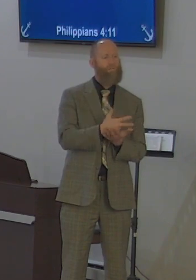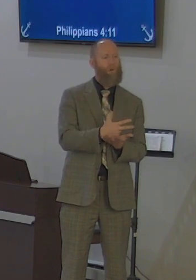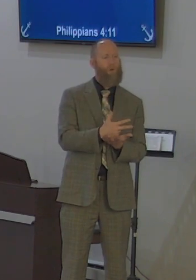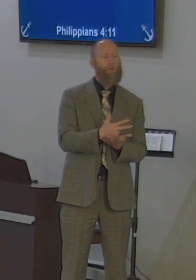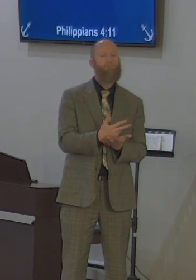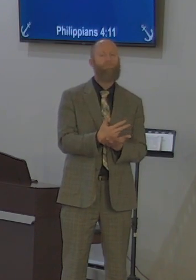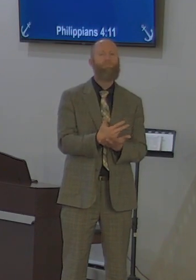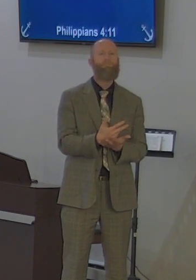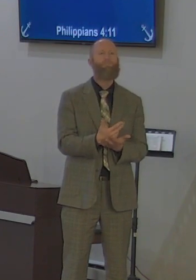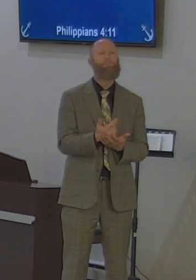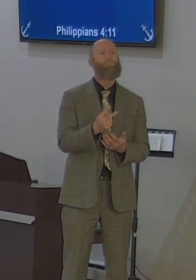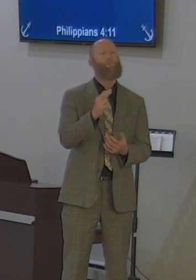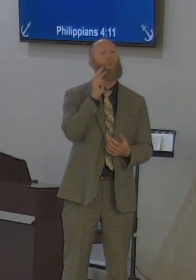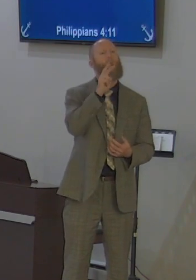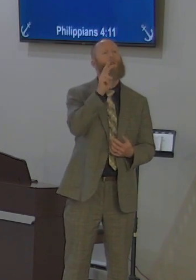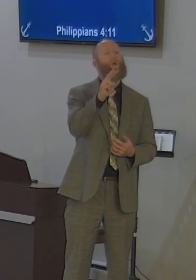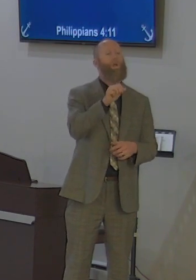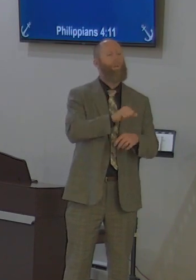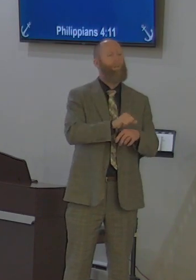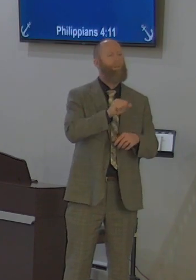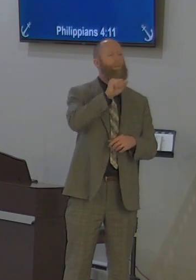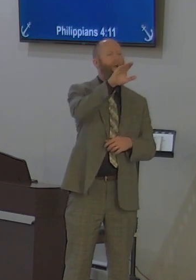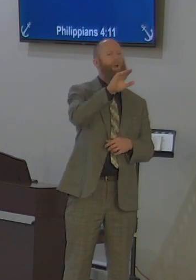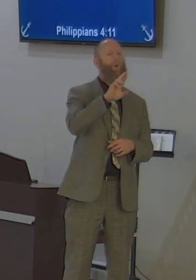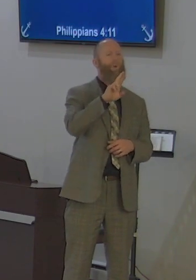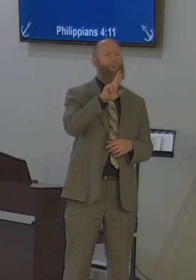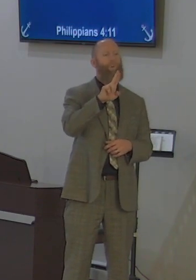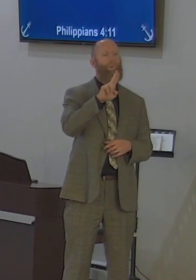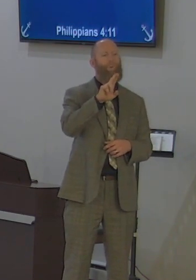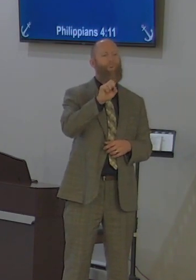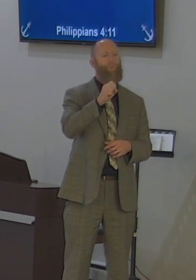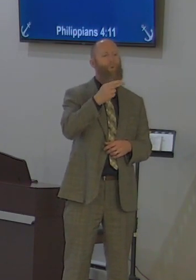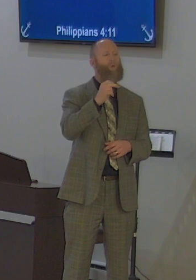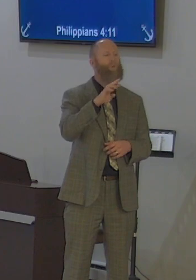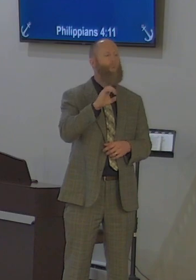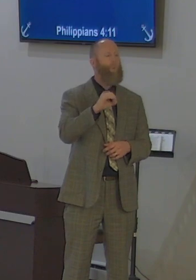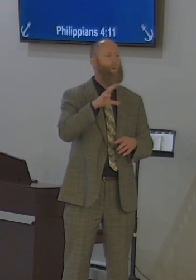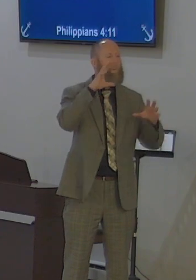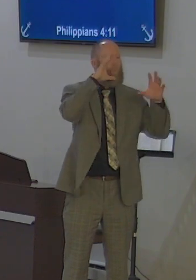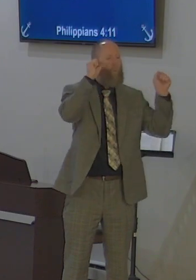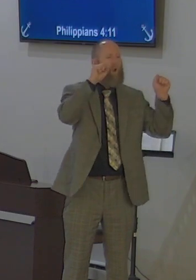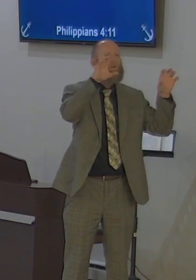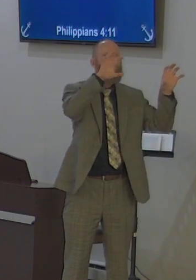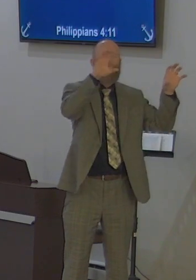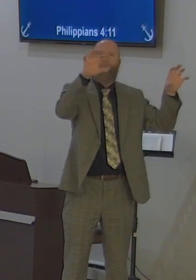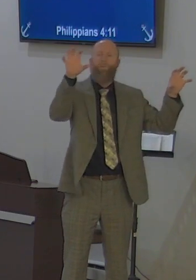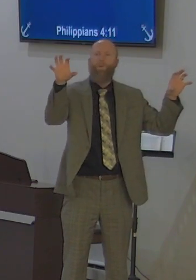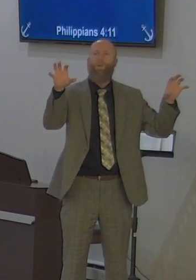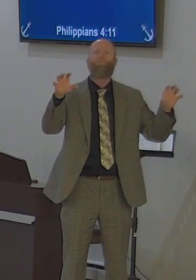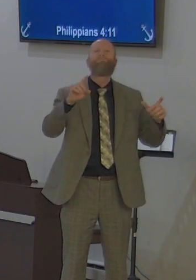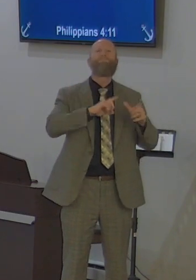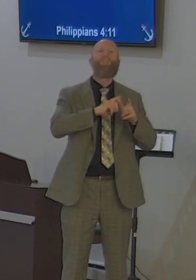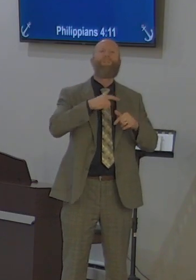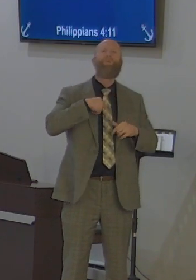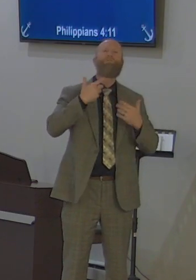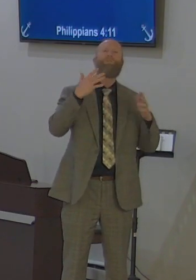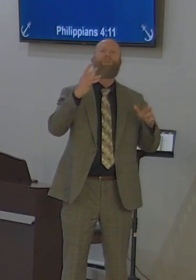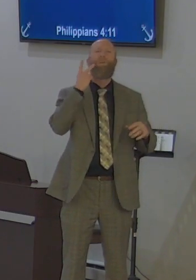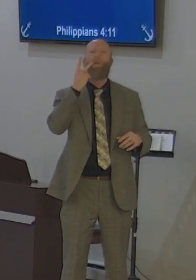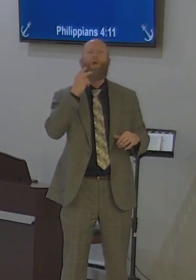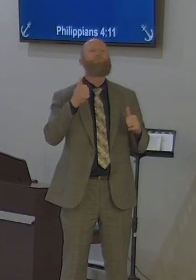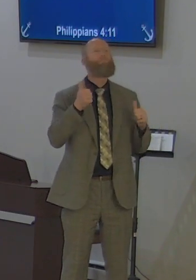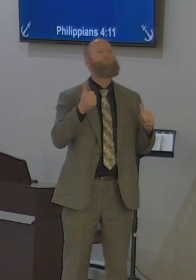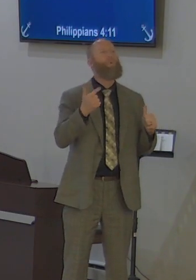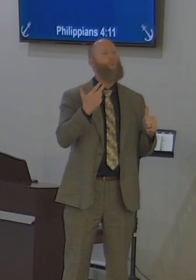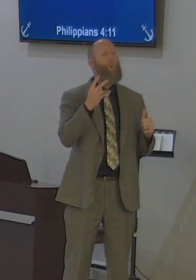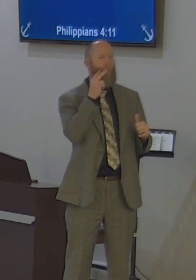We'd been out there at Mount Rushmore the day before, and we were getting ready to go, I want to say, down to the Badlands that are east of there, and and enjoy